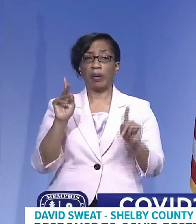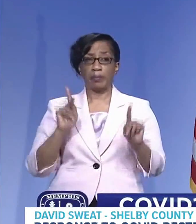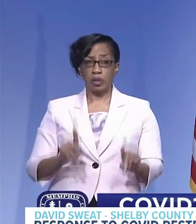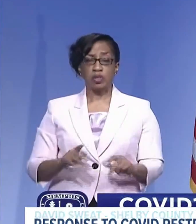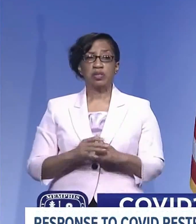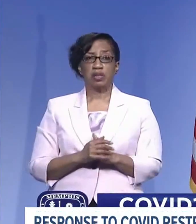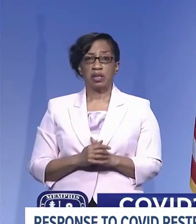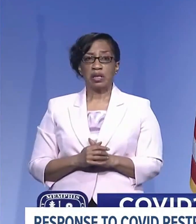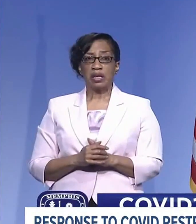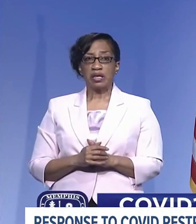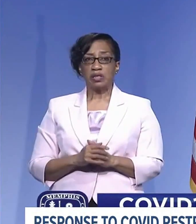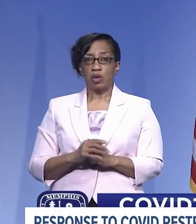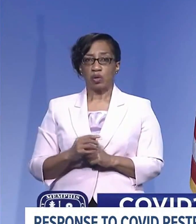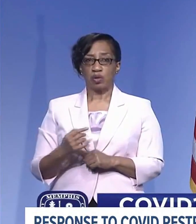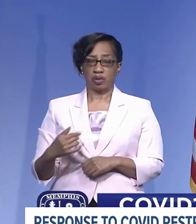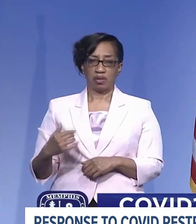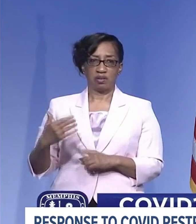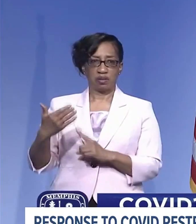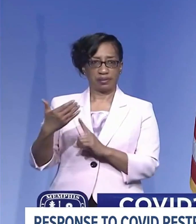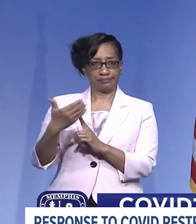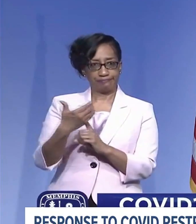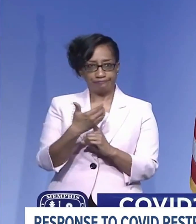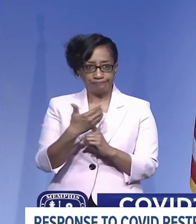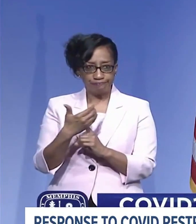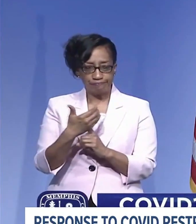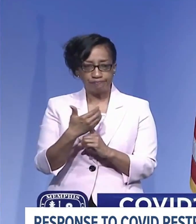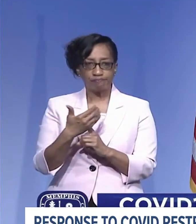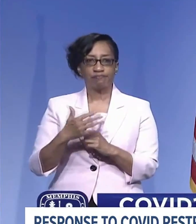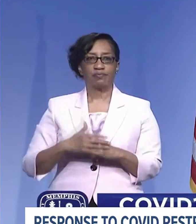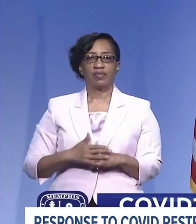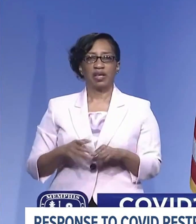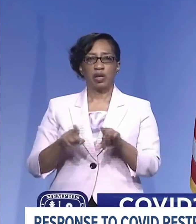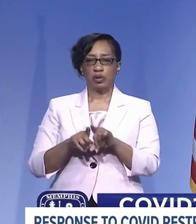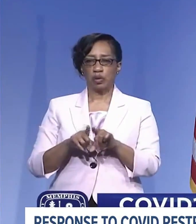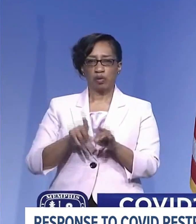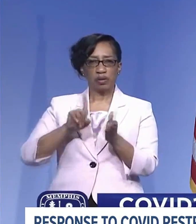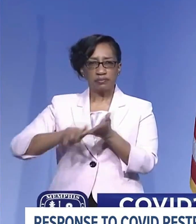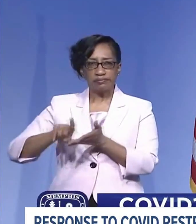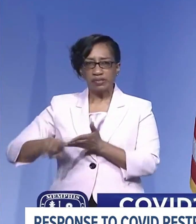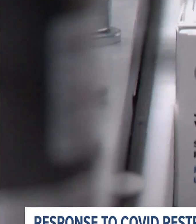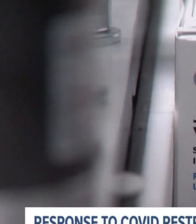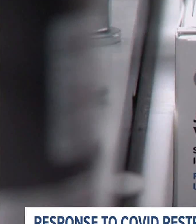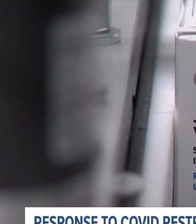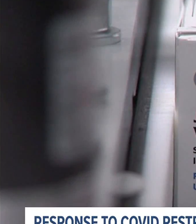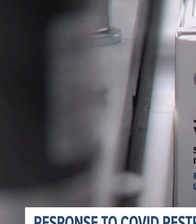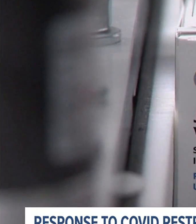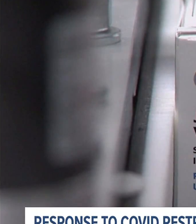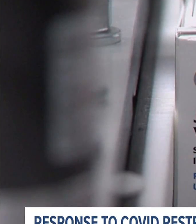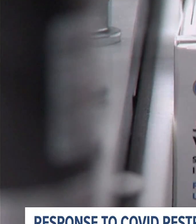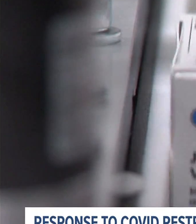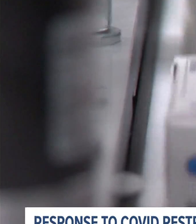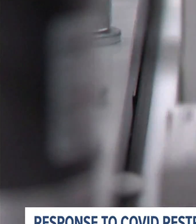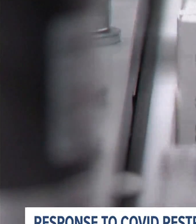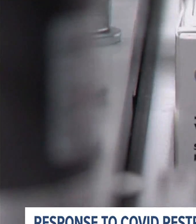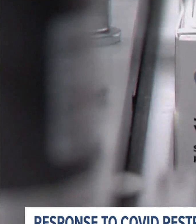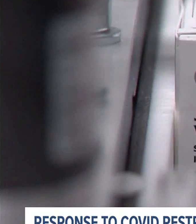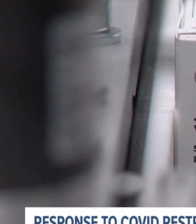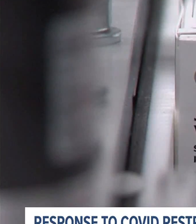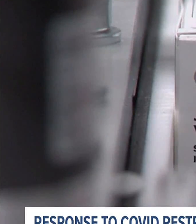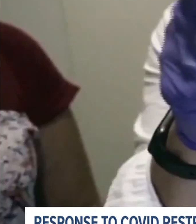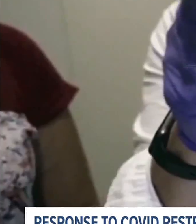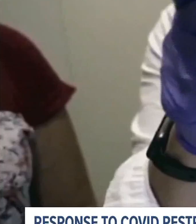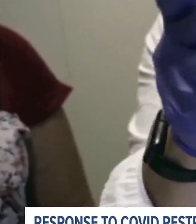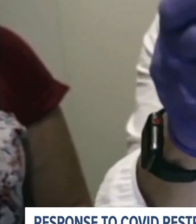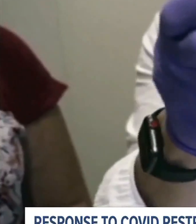to isolate and test contacts and quarantine those as well. The good news studies show COVID-19